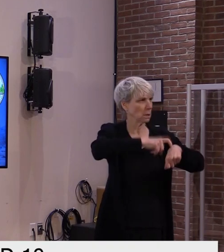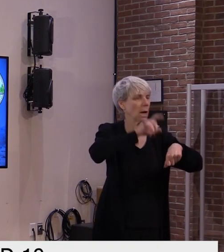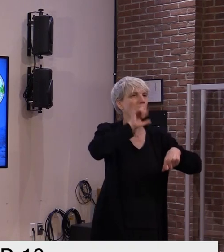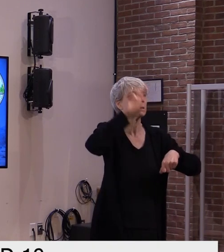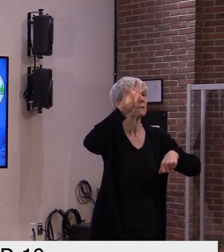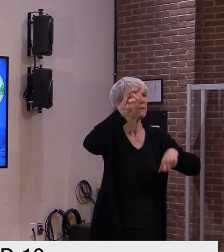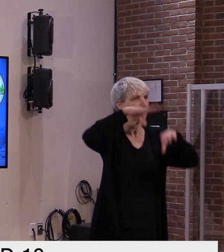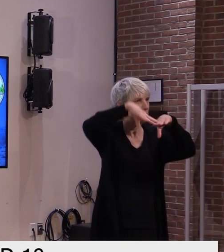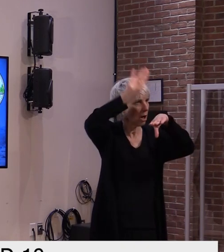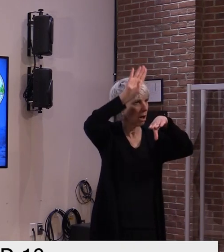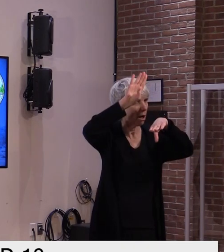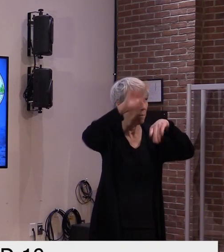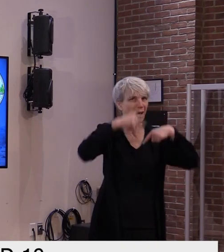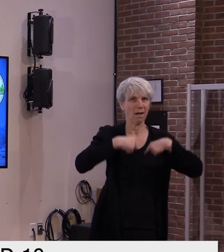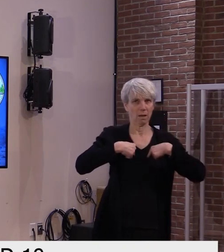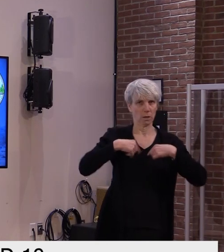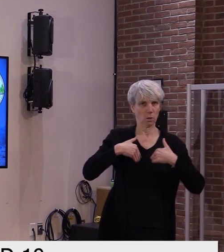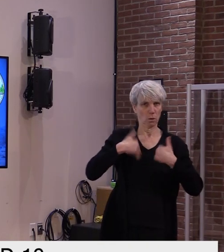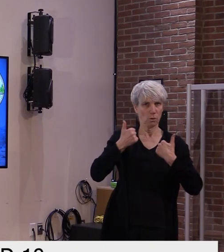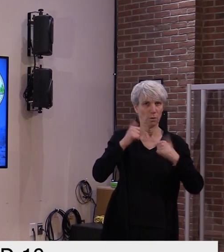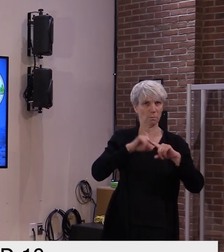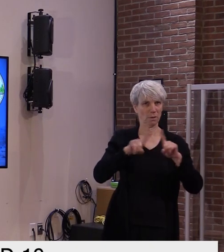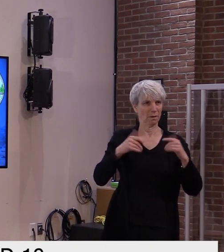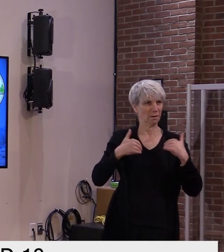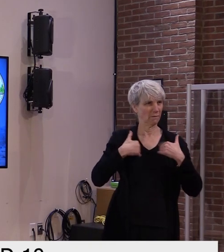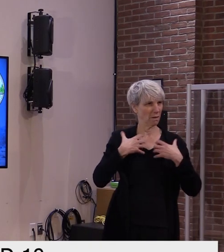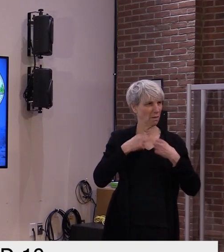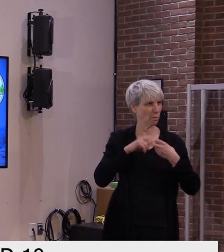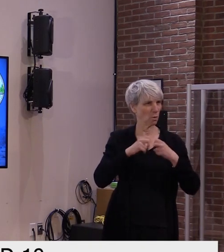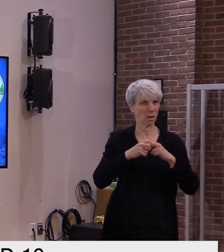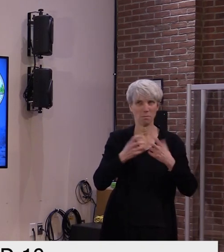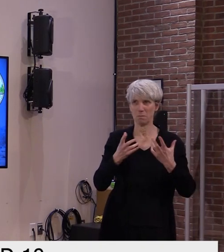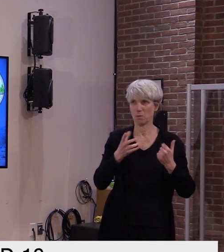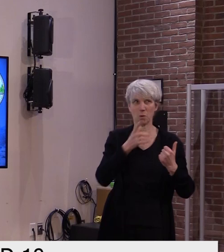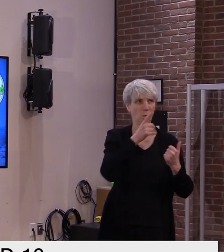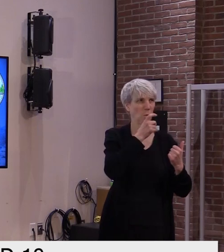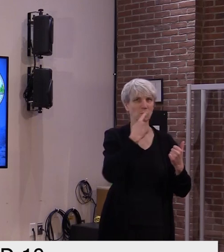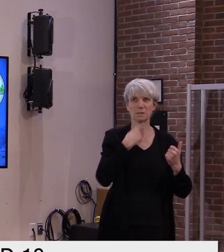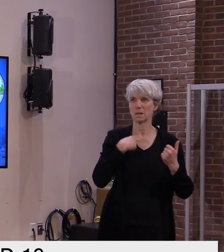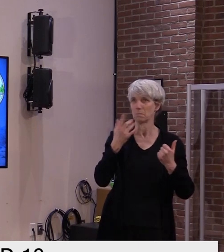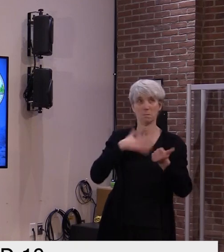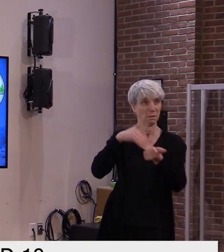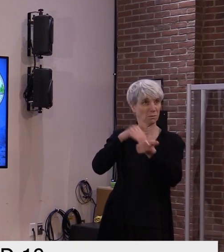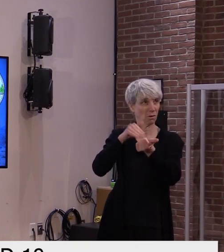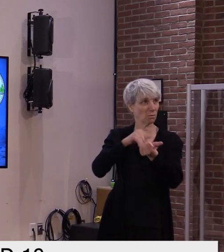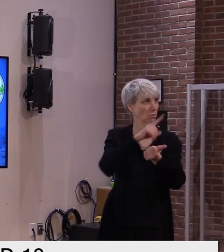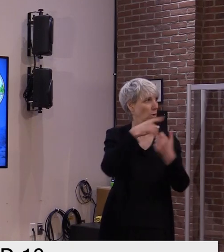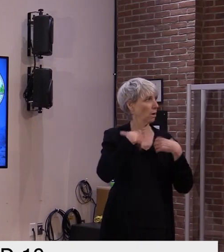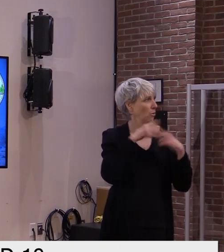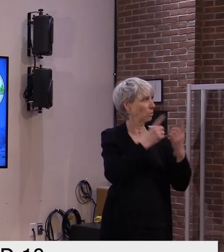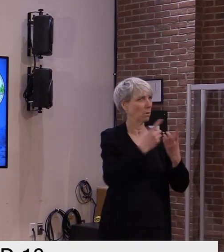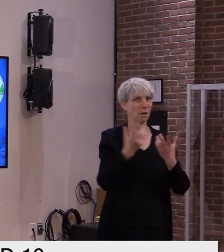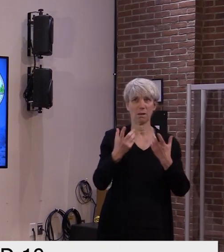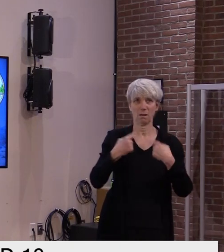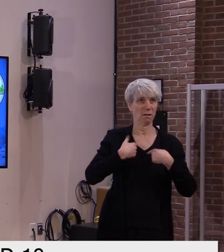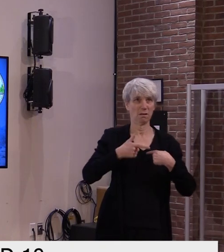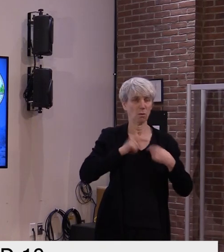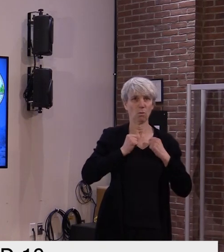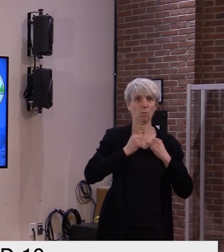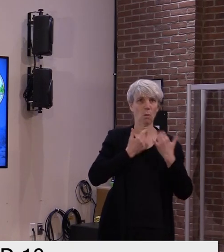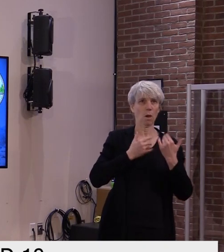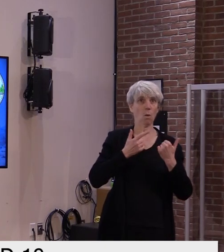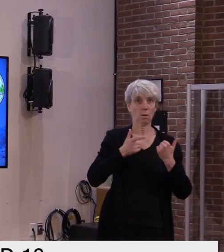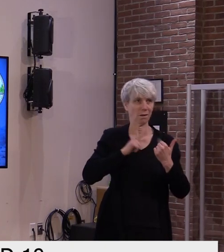doctor's office going to notify them they're eligible? Can you just give me a little more on the logistics of how people are going to know and